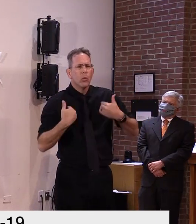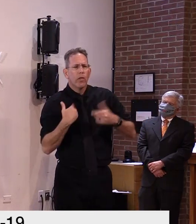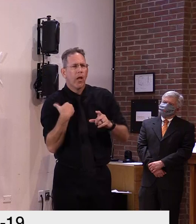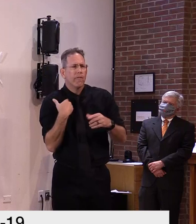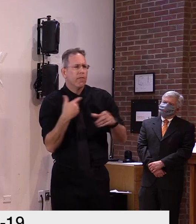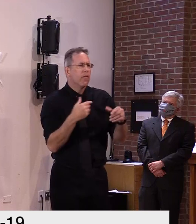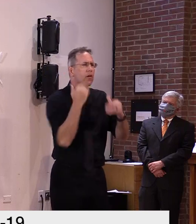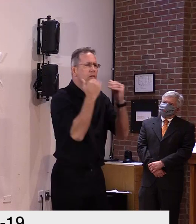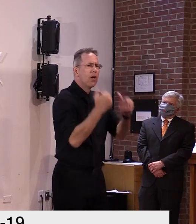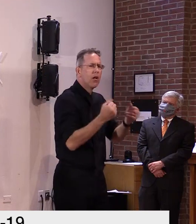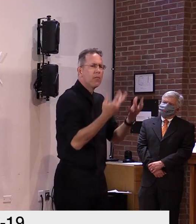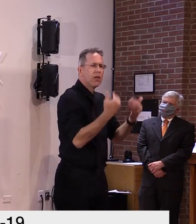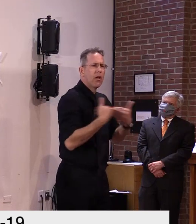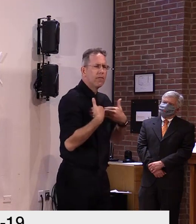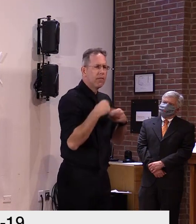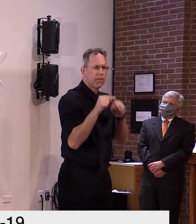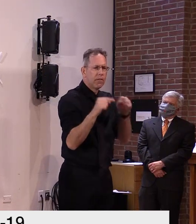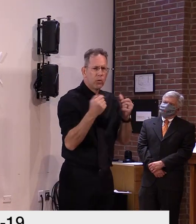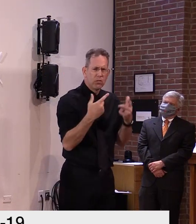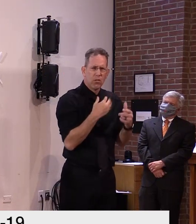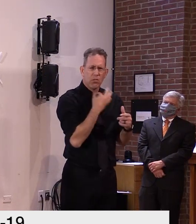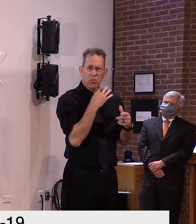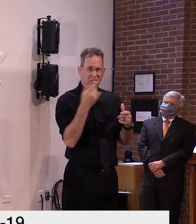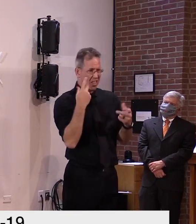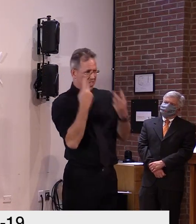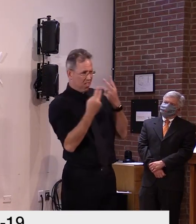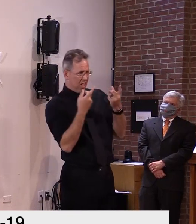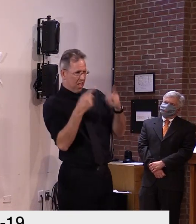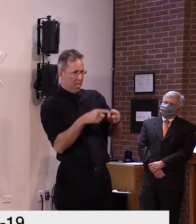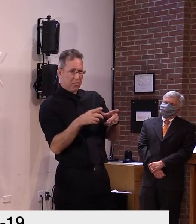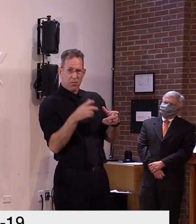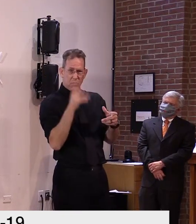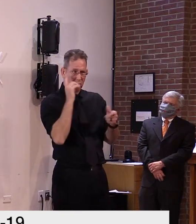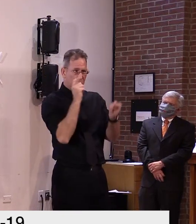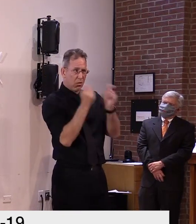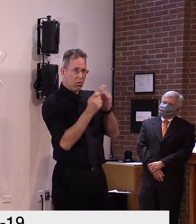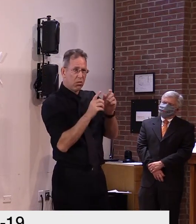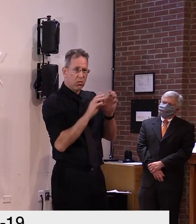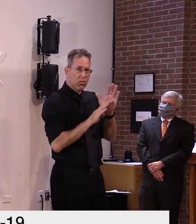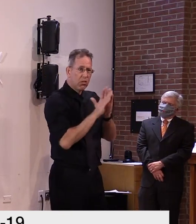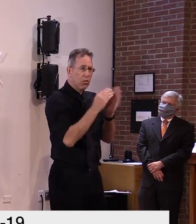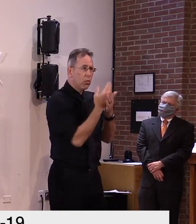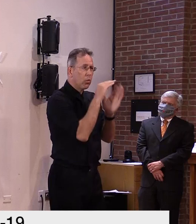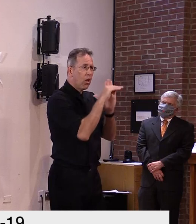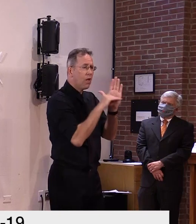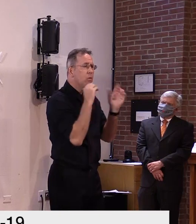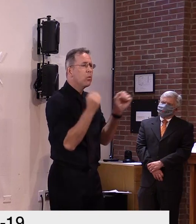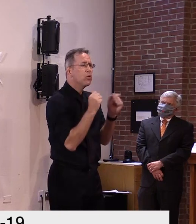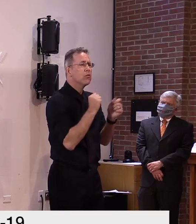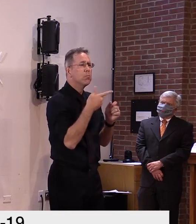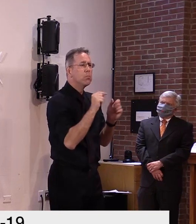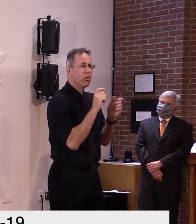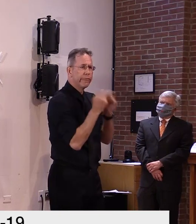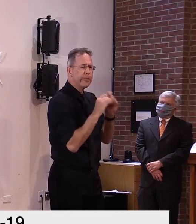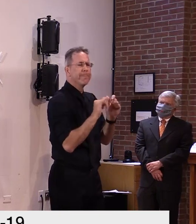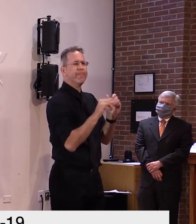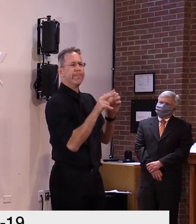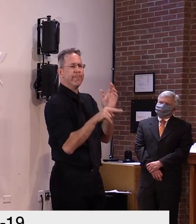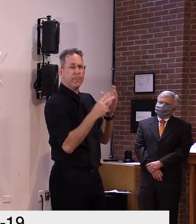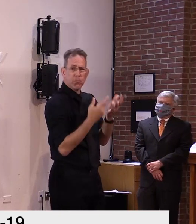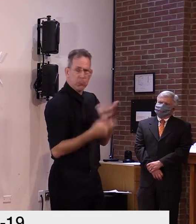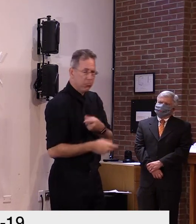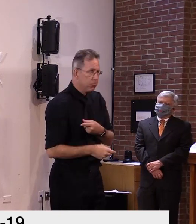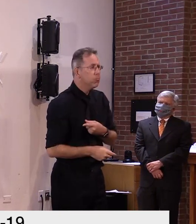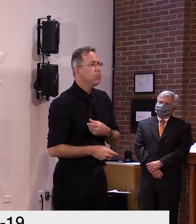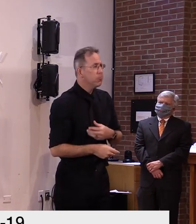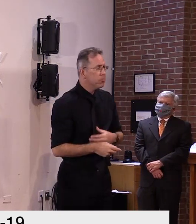point. And I would hate on this day of the week to say that this has a major impact on